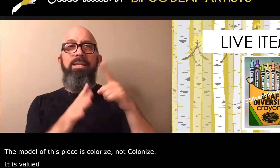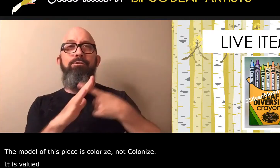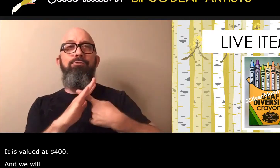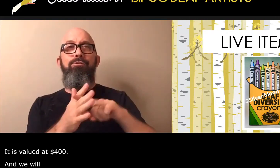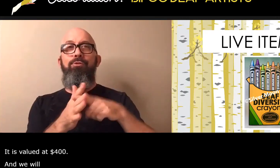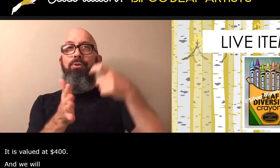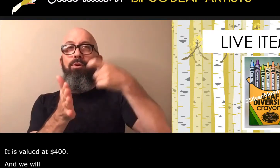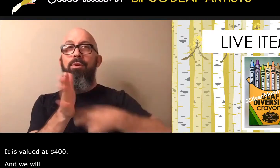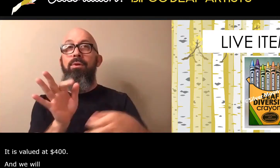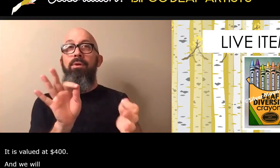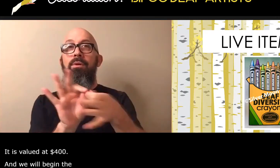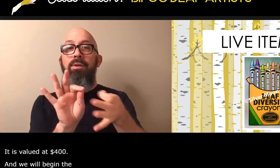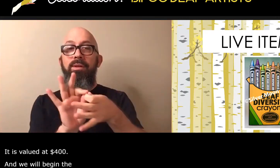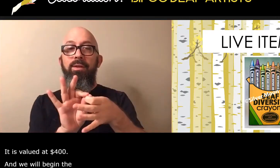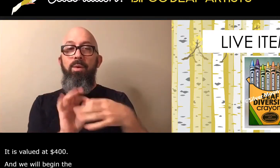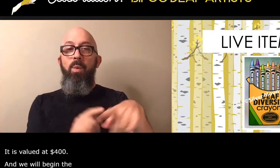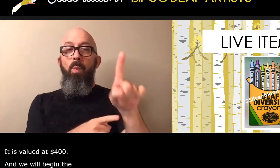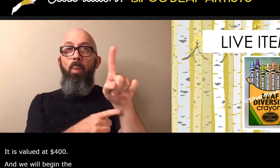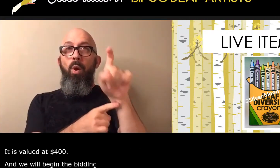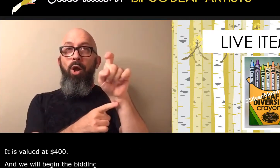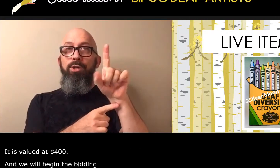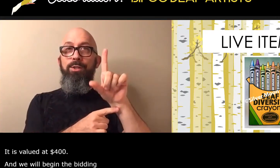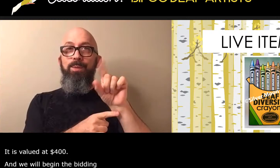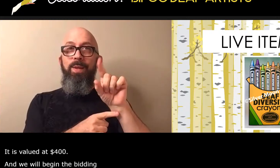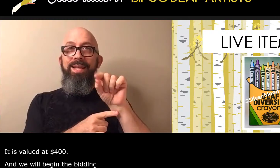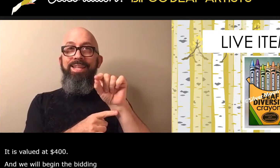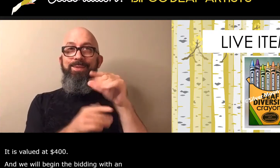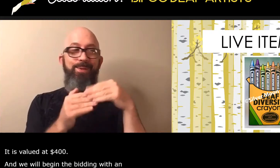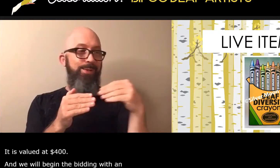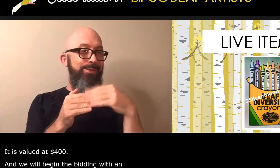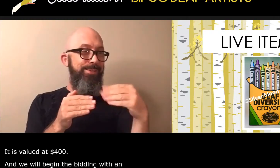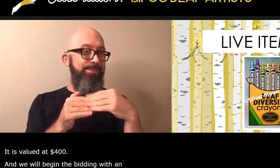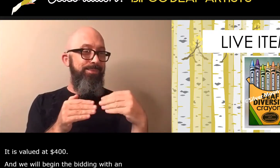bidding with an opening bid of